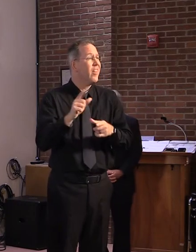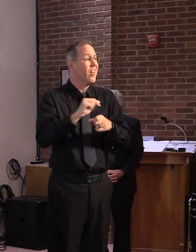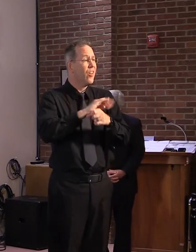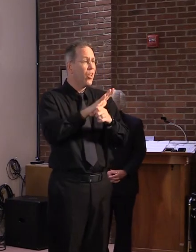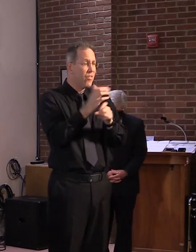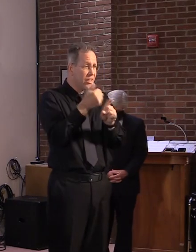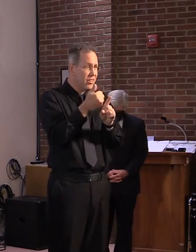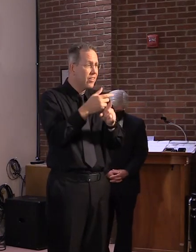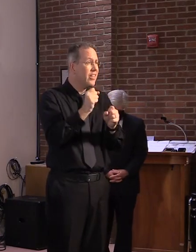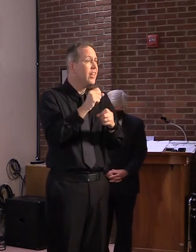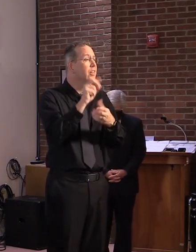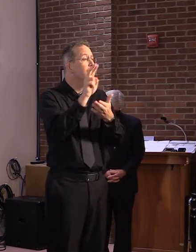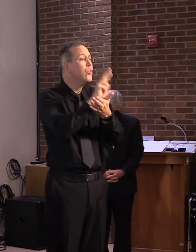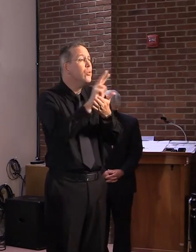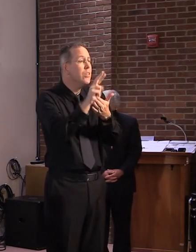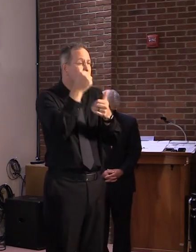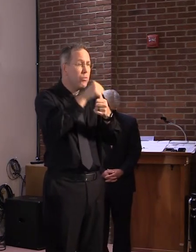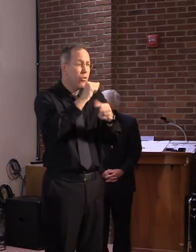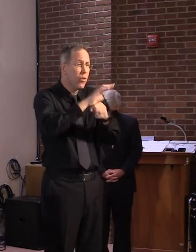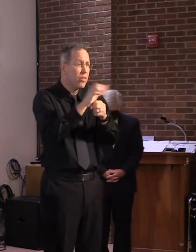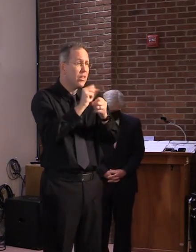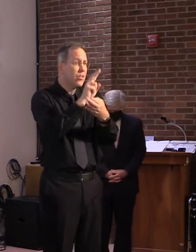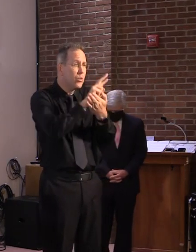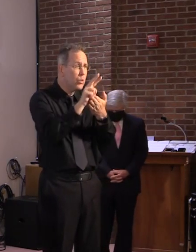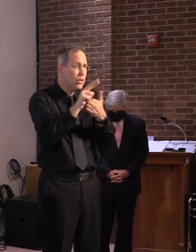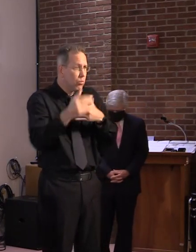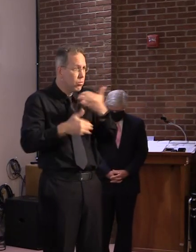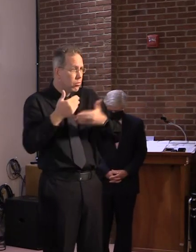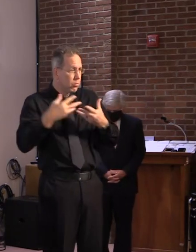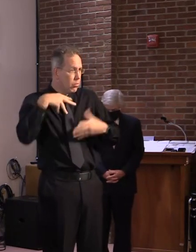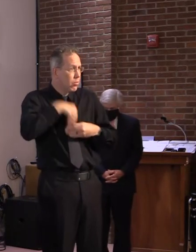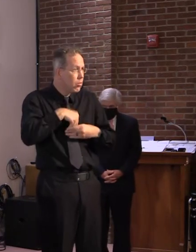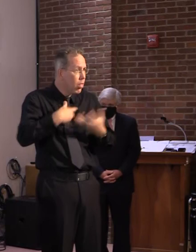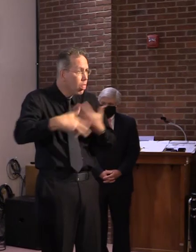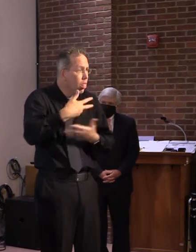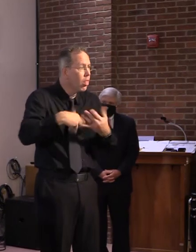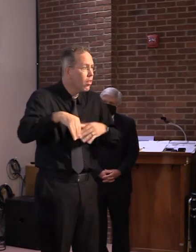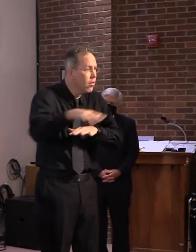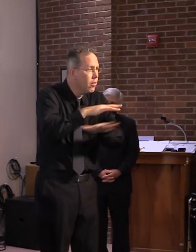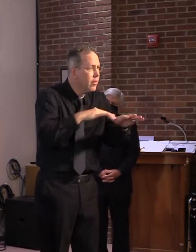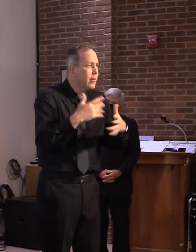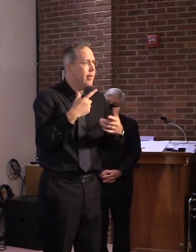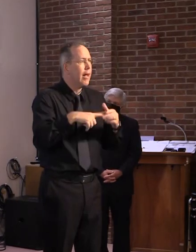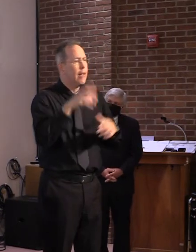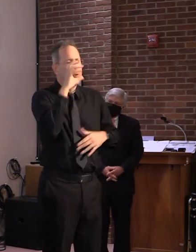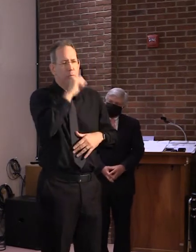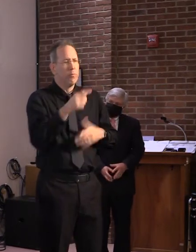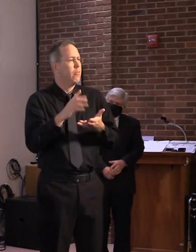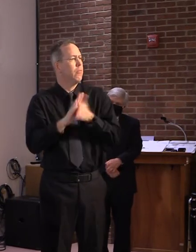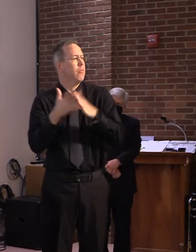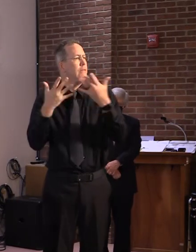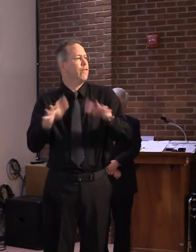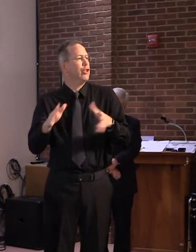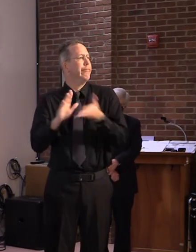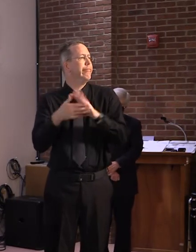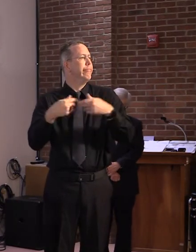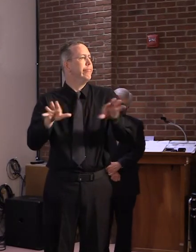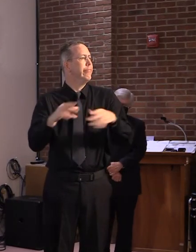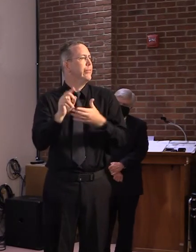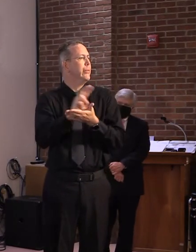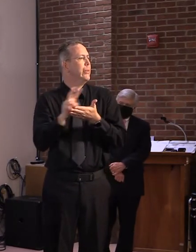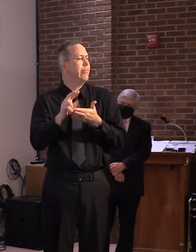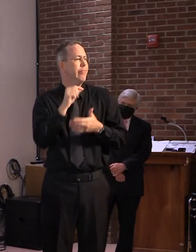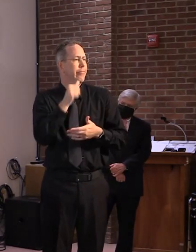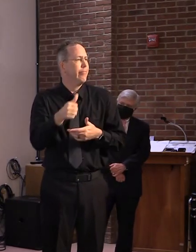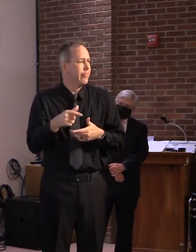and the number of people who were involved, to just put a check mark and move on. We really do need to keep ongoing